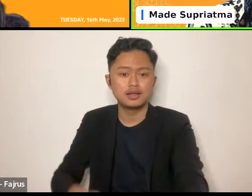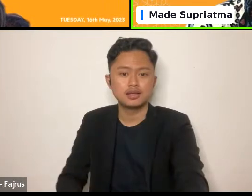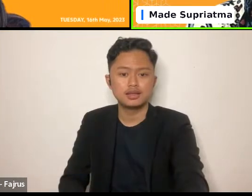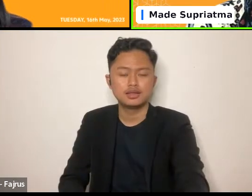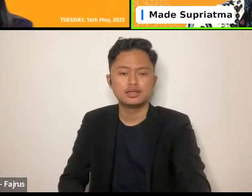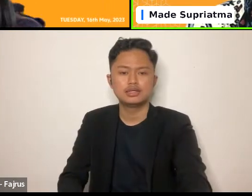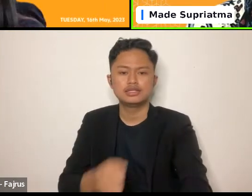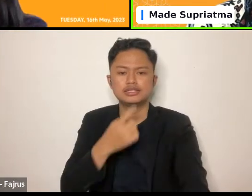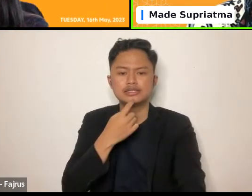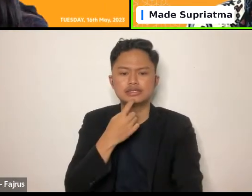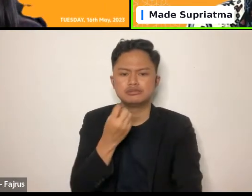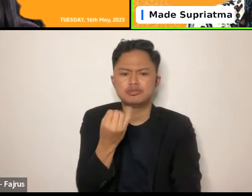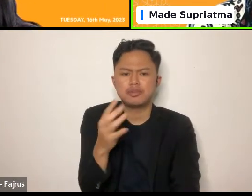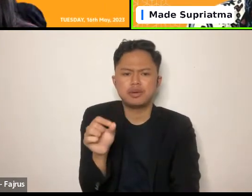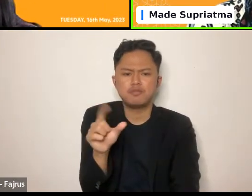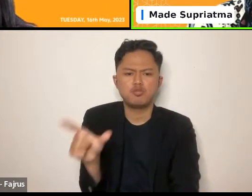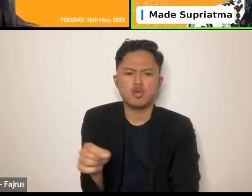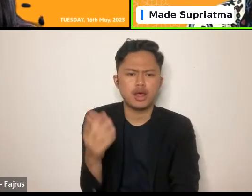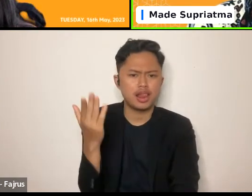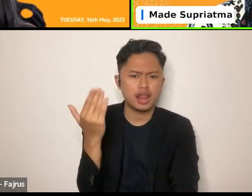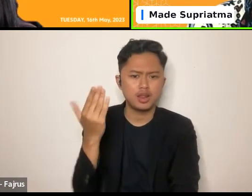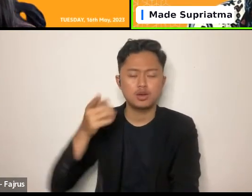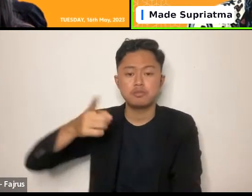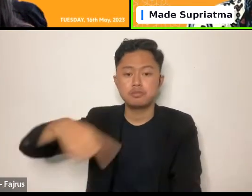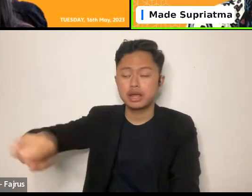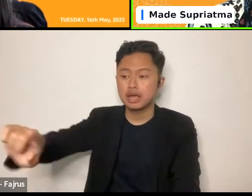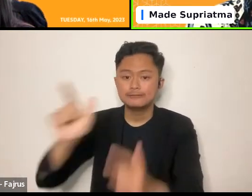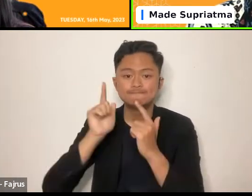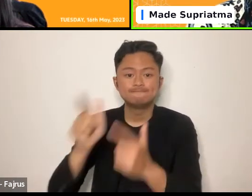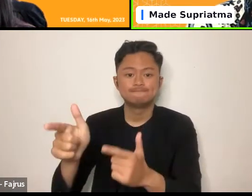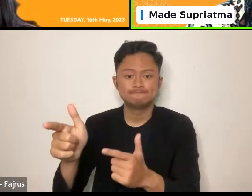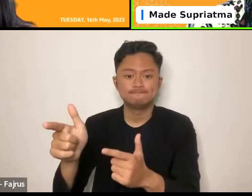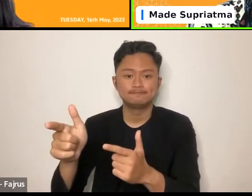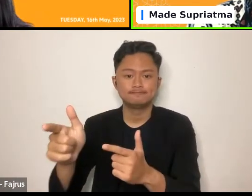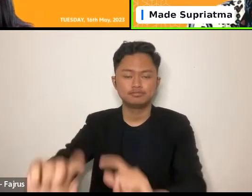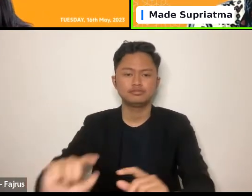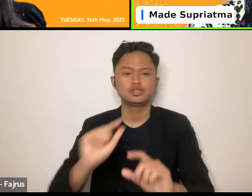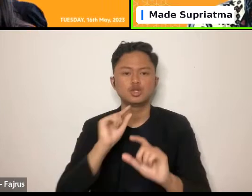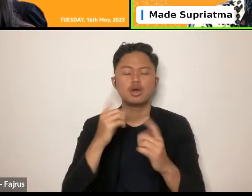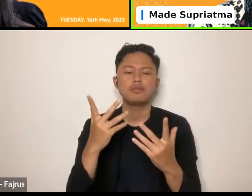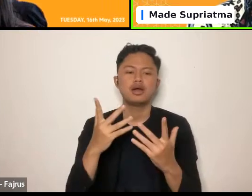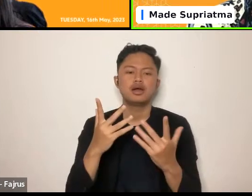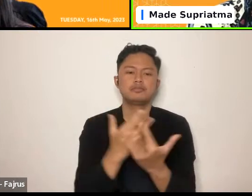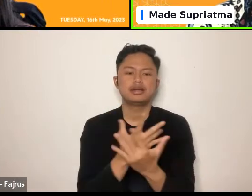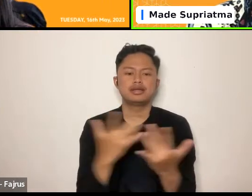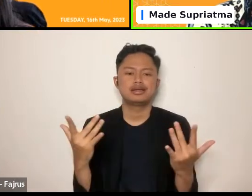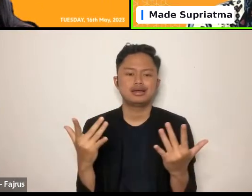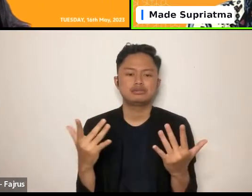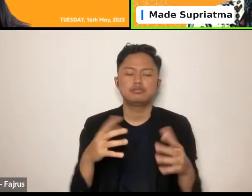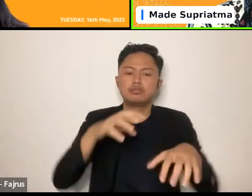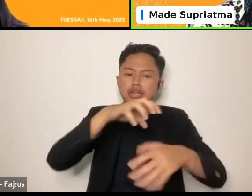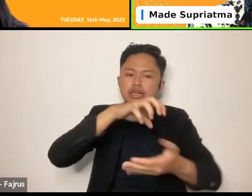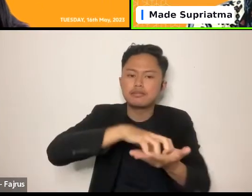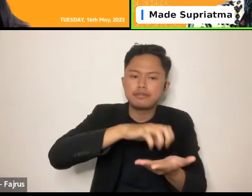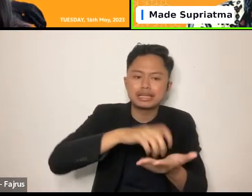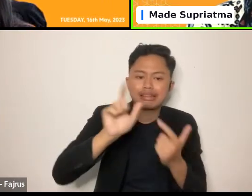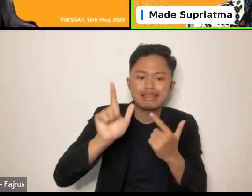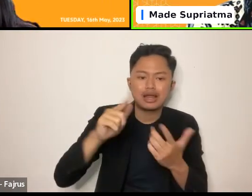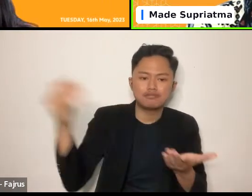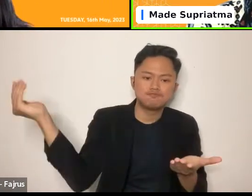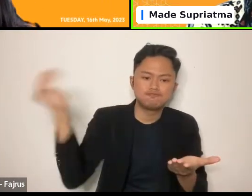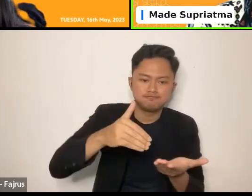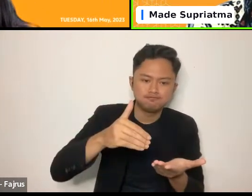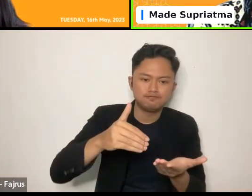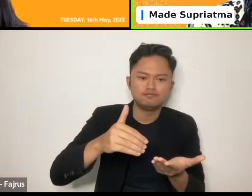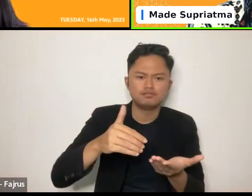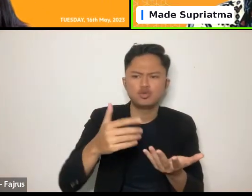about a month ago, they attacked two Indonesian military posts. I think 21